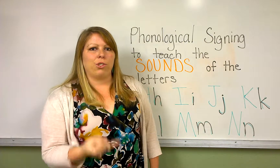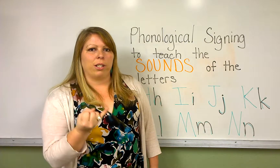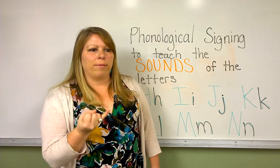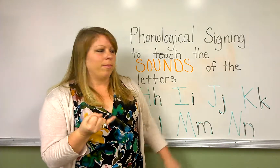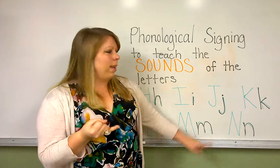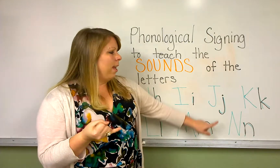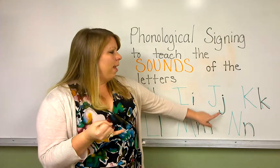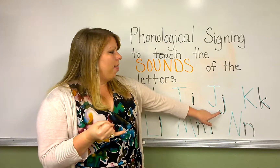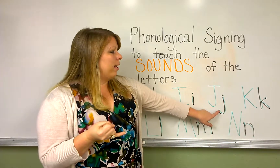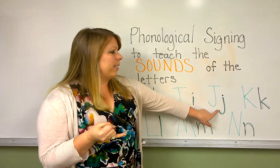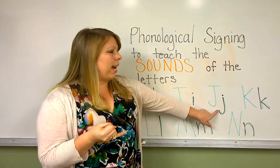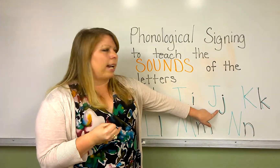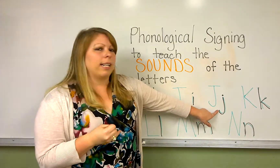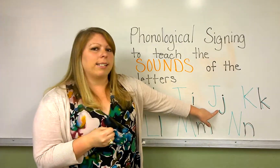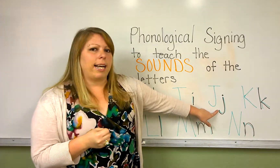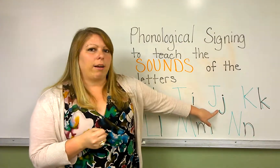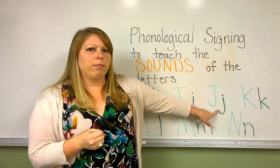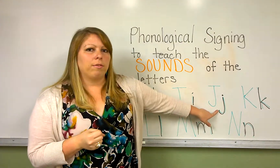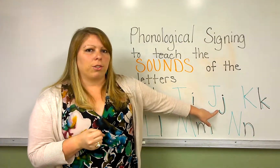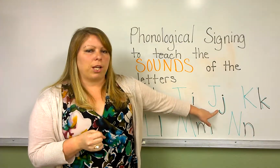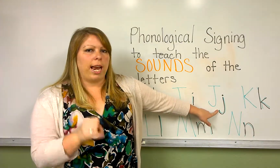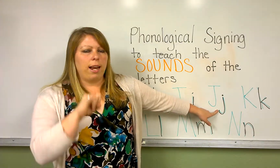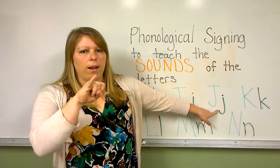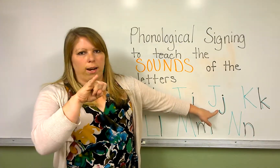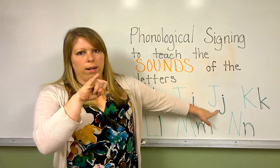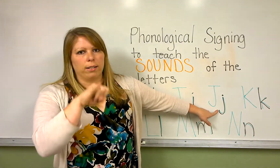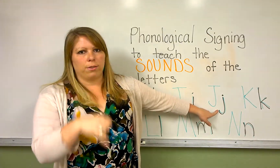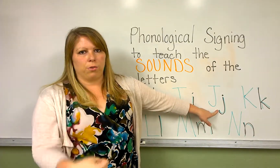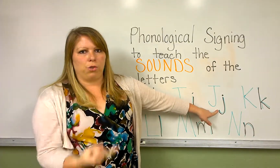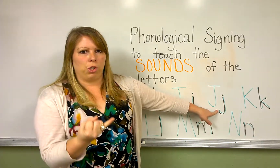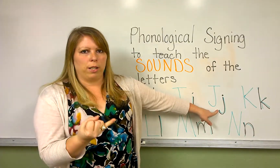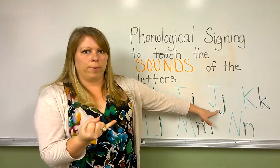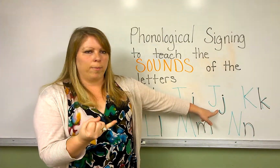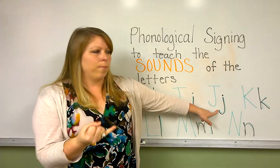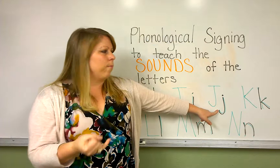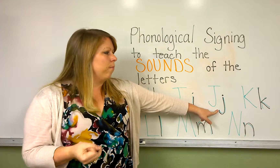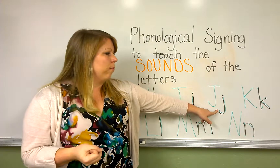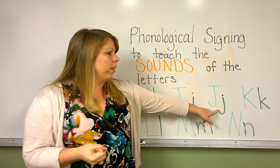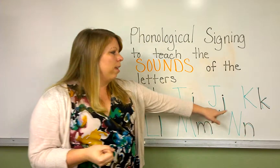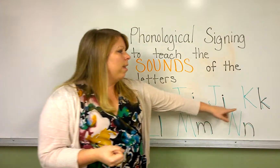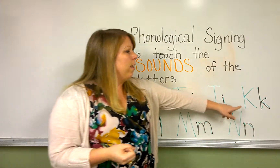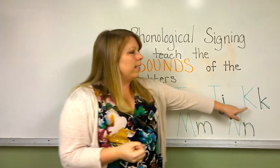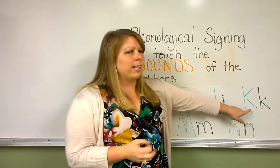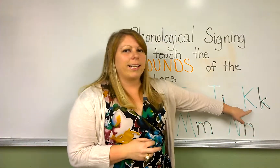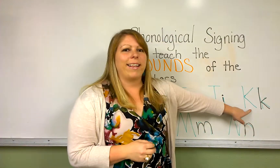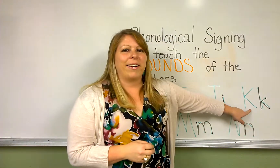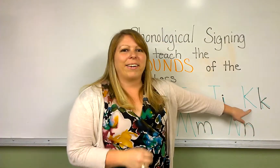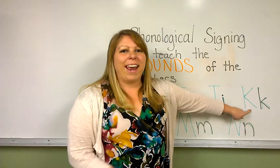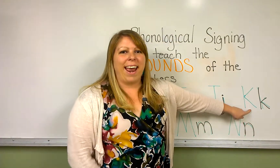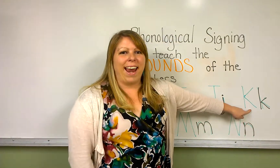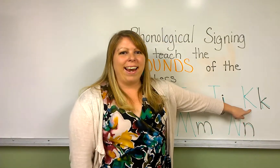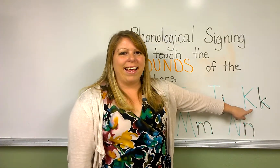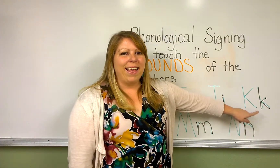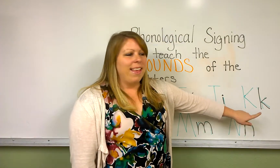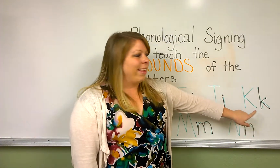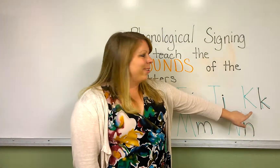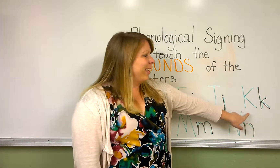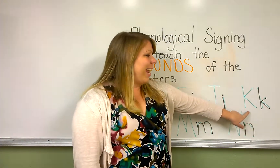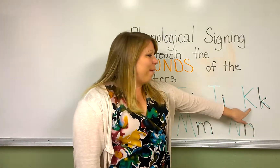J. The sign and sound for J are J. This is the letter K. There's the